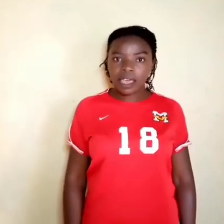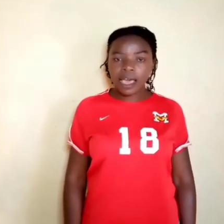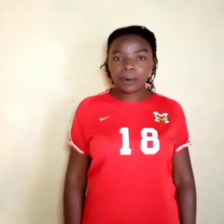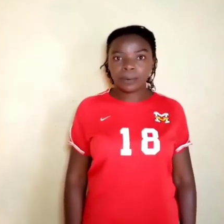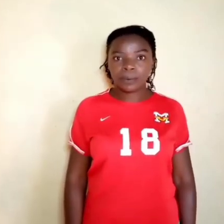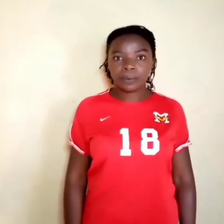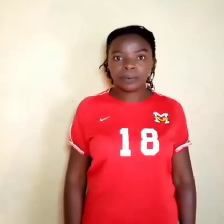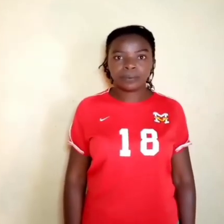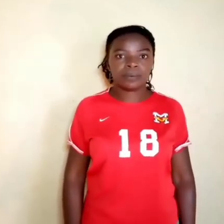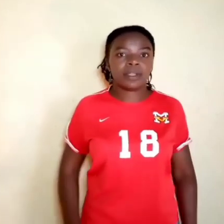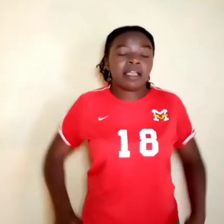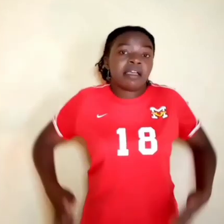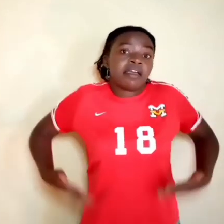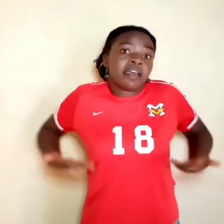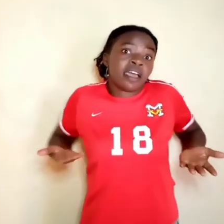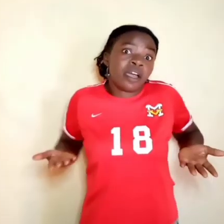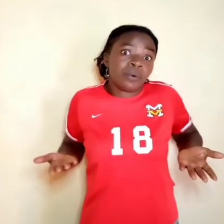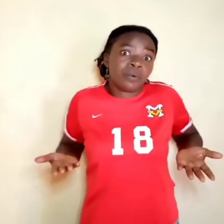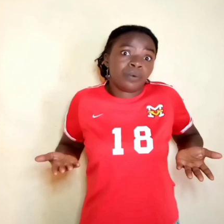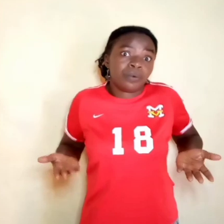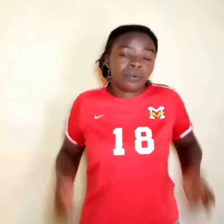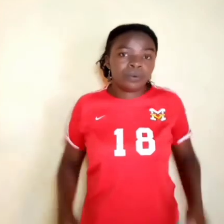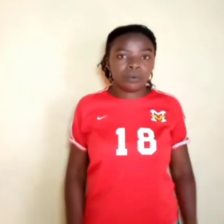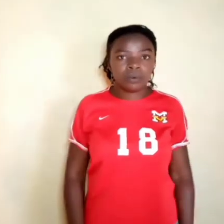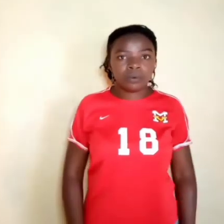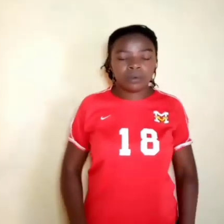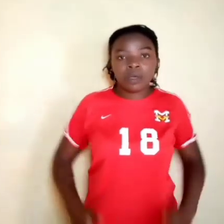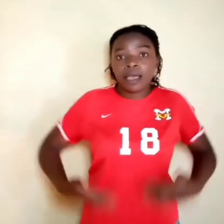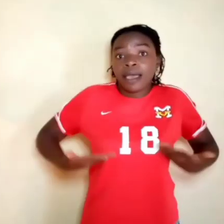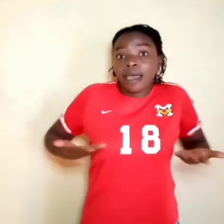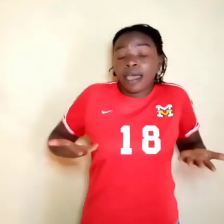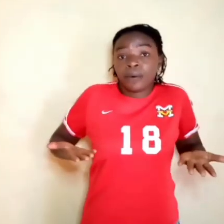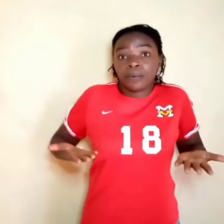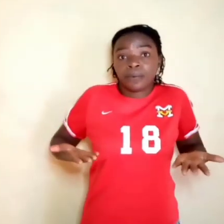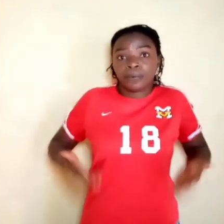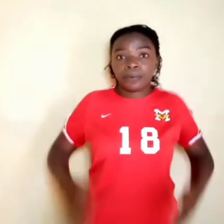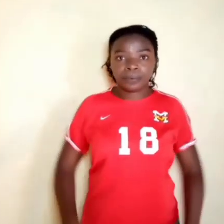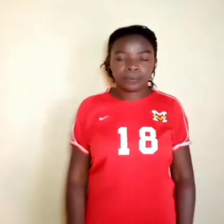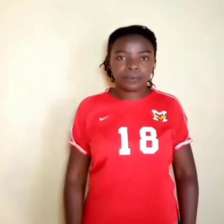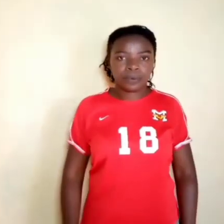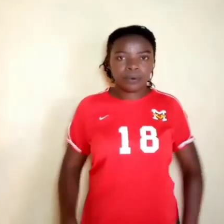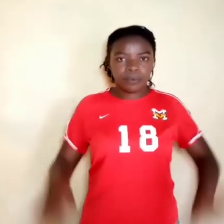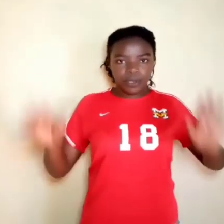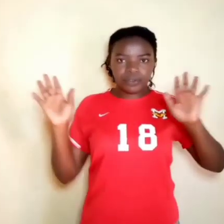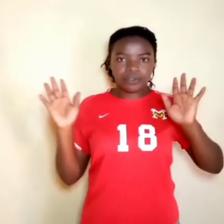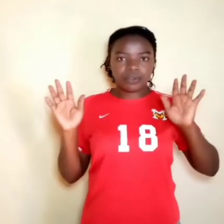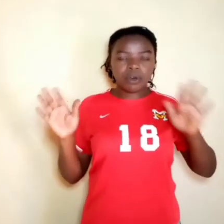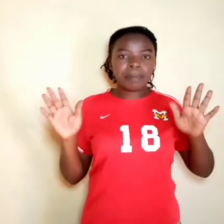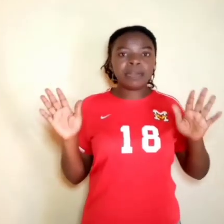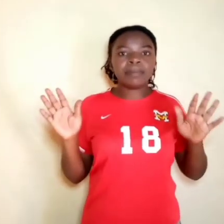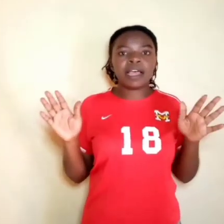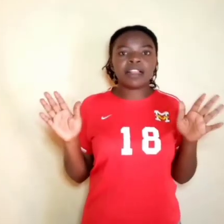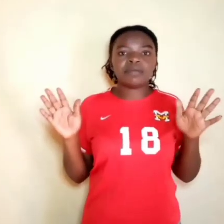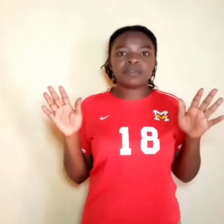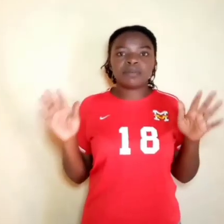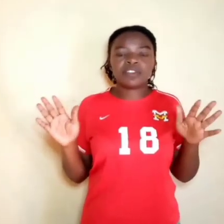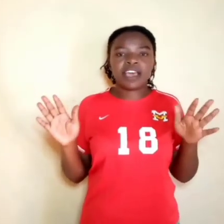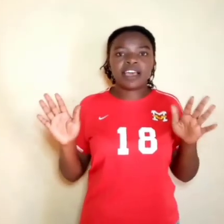How. How. How. We use open palms, both